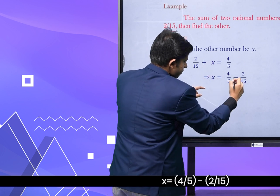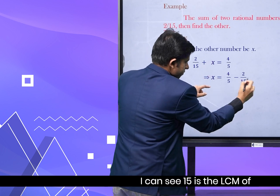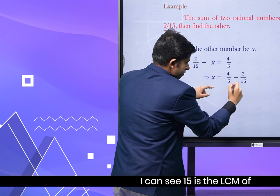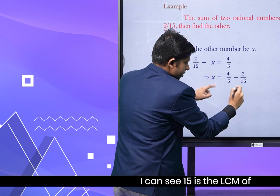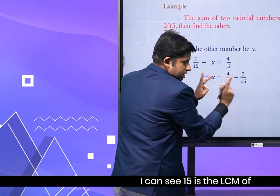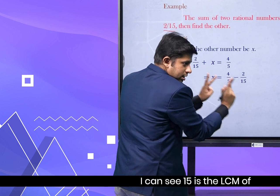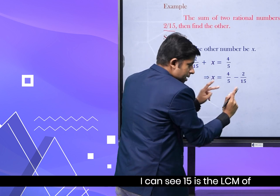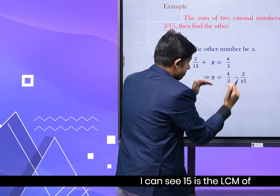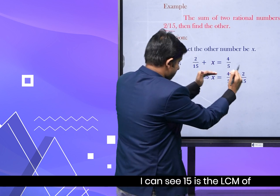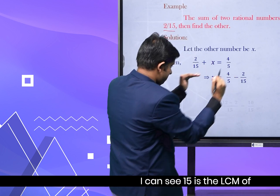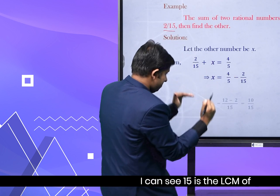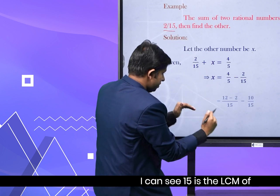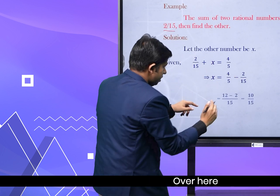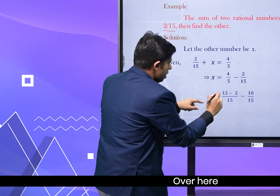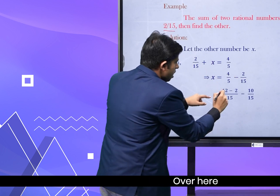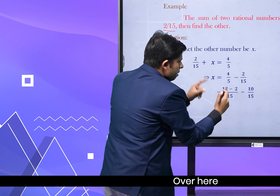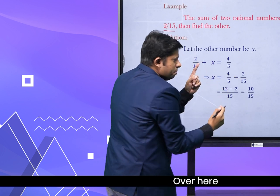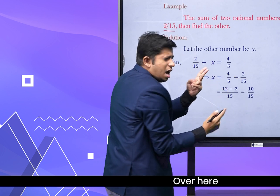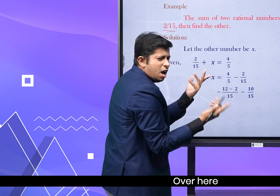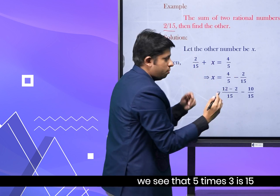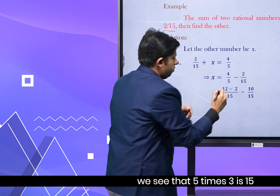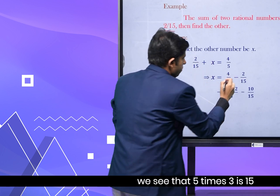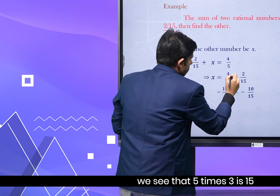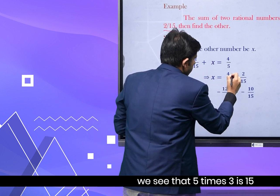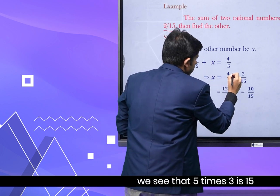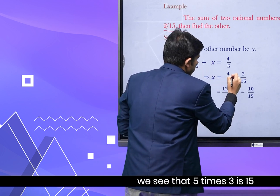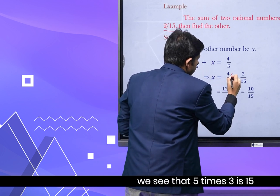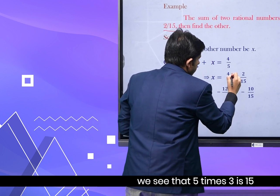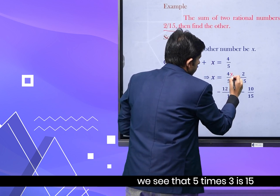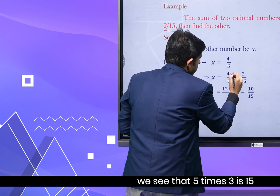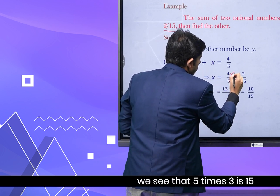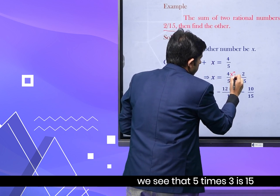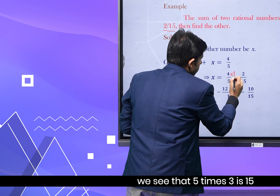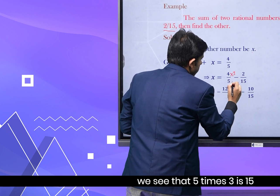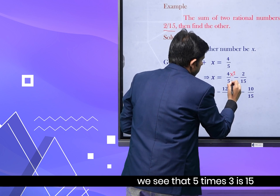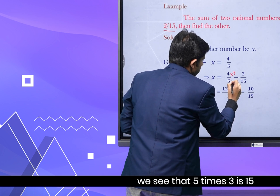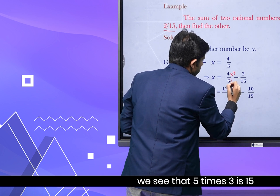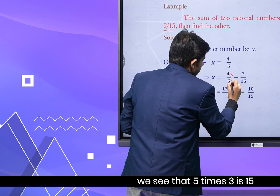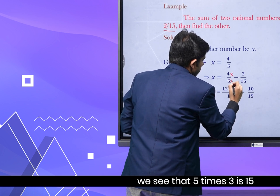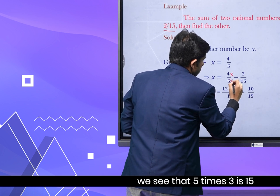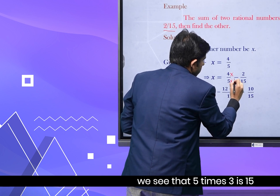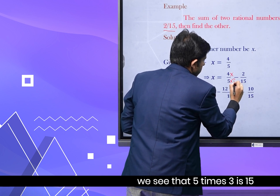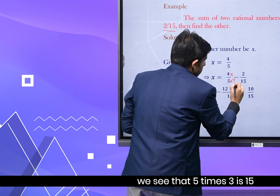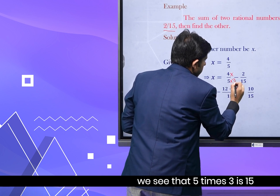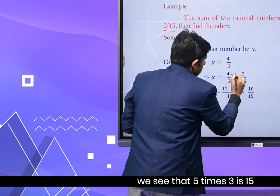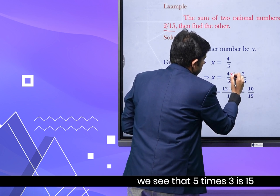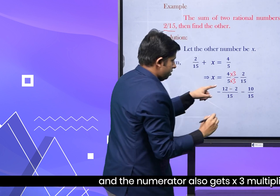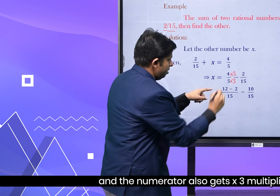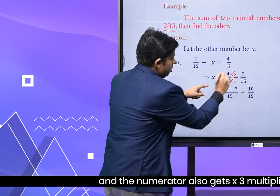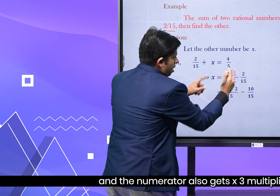We can see 15 is the LCM over here. We see that 5 times 3 is 15 and the numerator